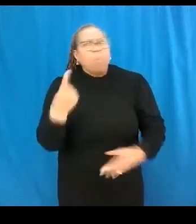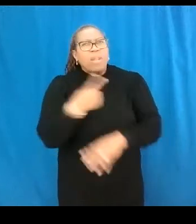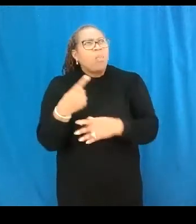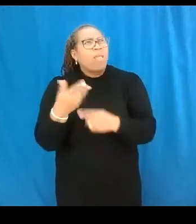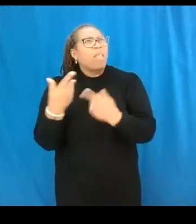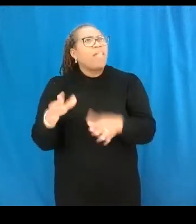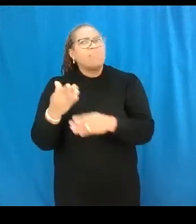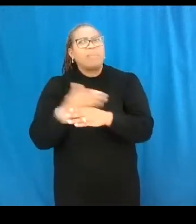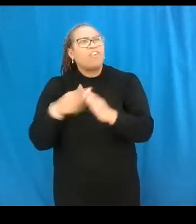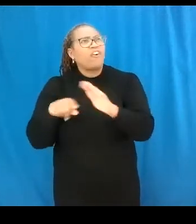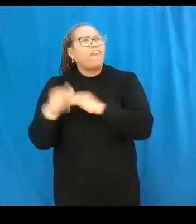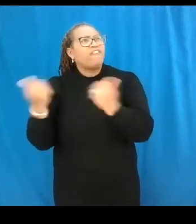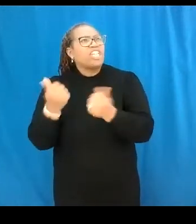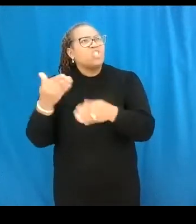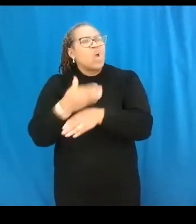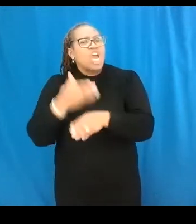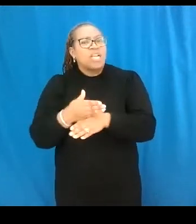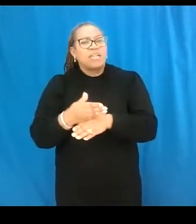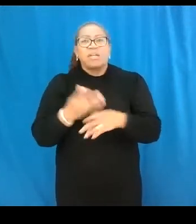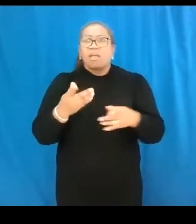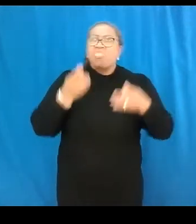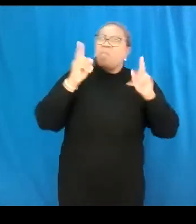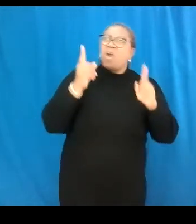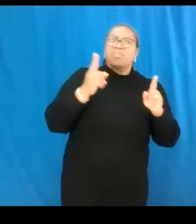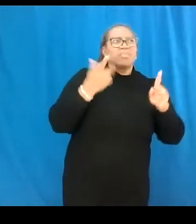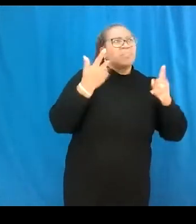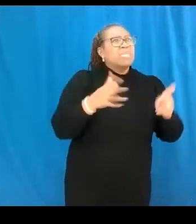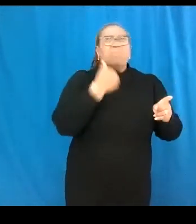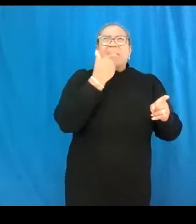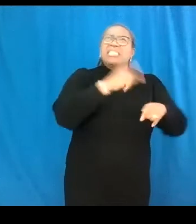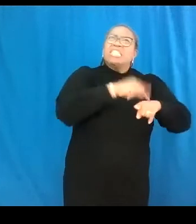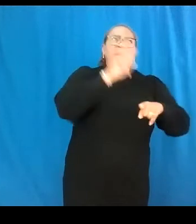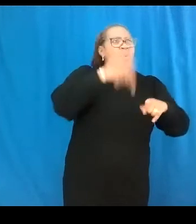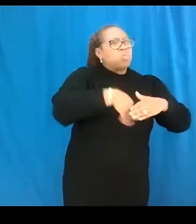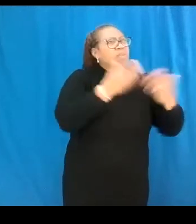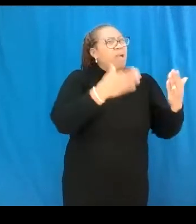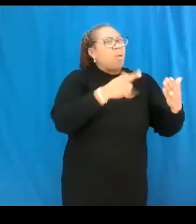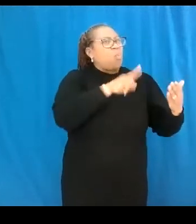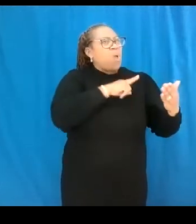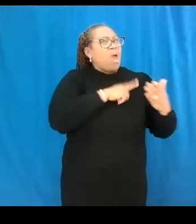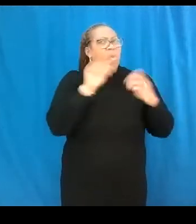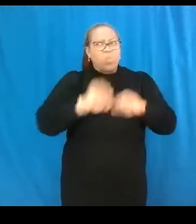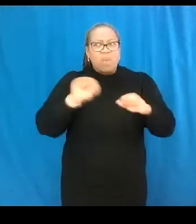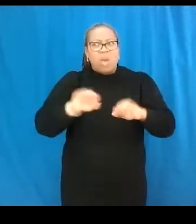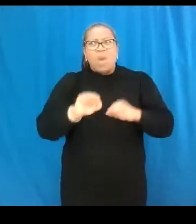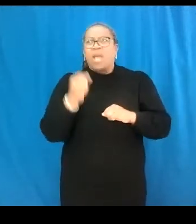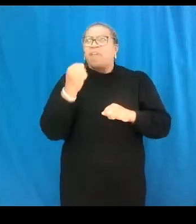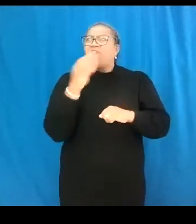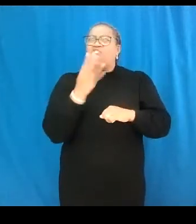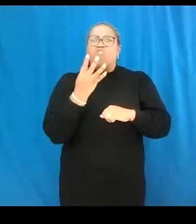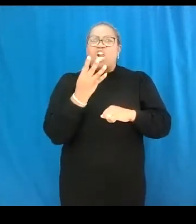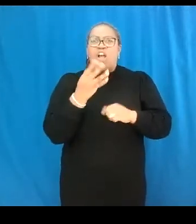they decided 1 hour to the end of my day, you want to give me this work. And it's very tempting if you're in